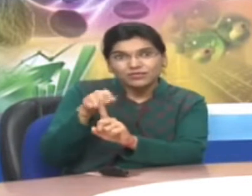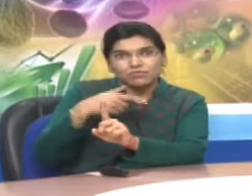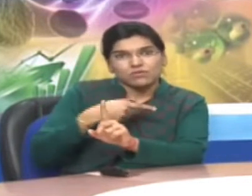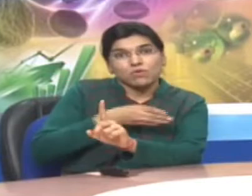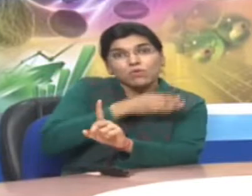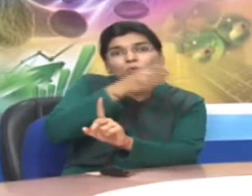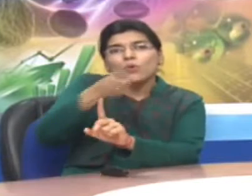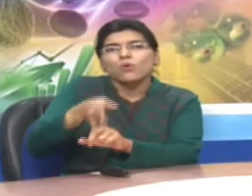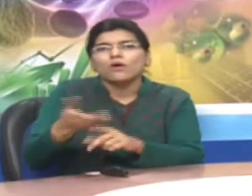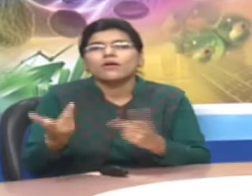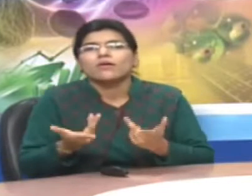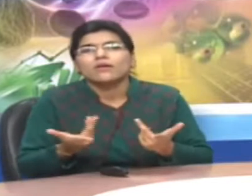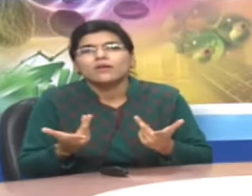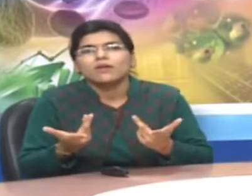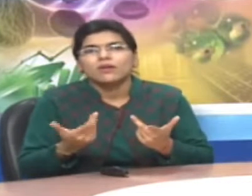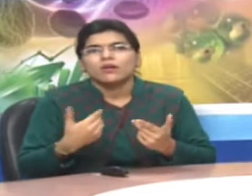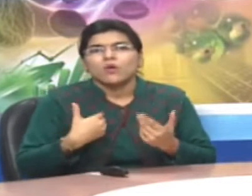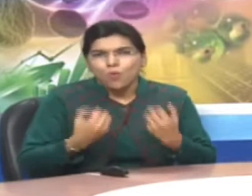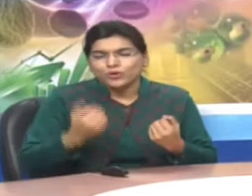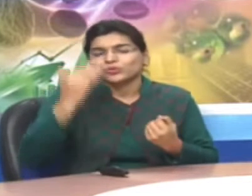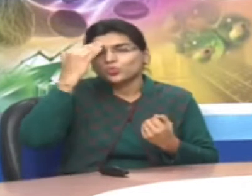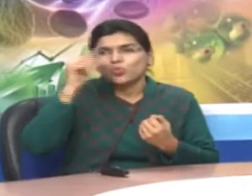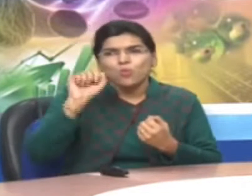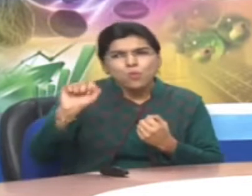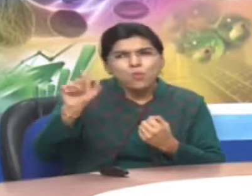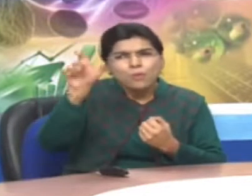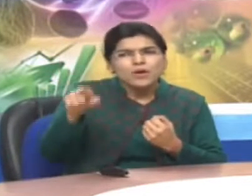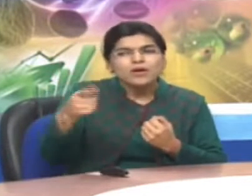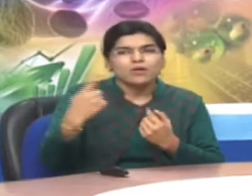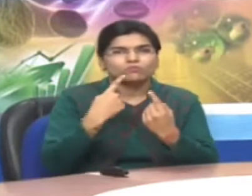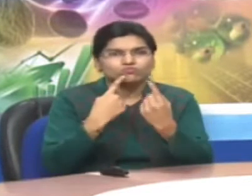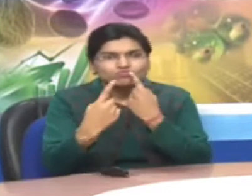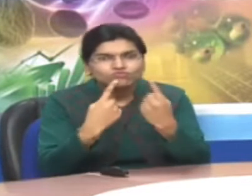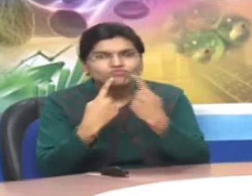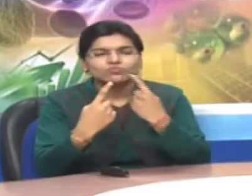I'm going to be Vincent Charles Gerard.